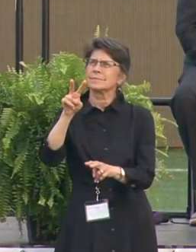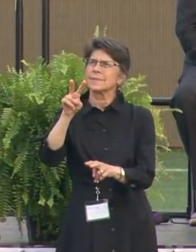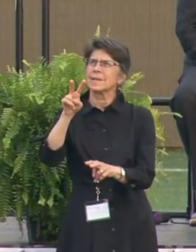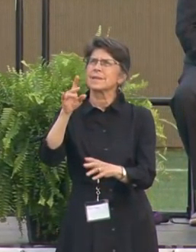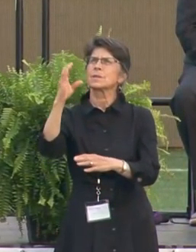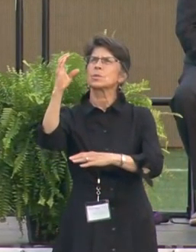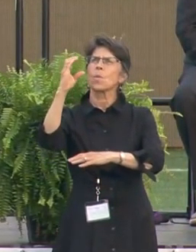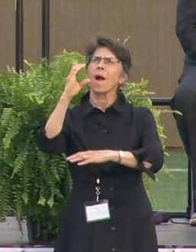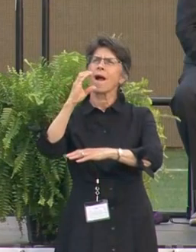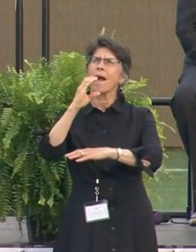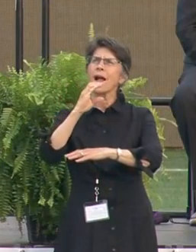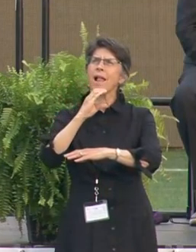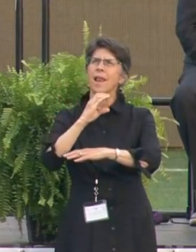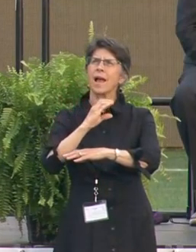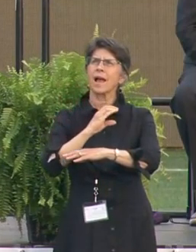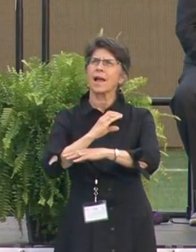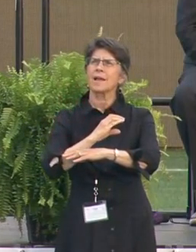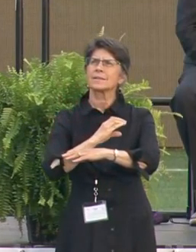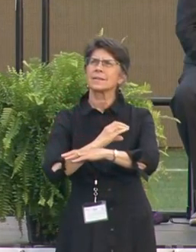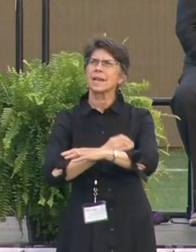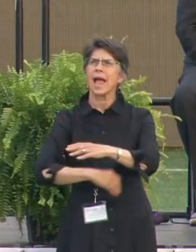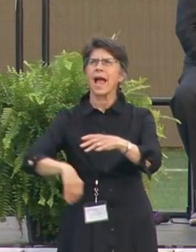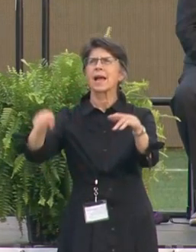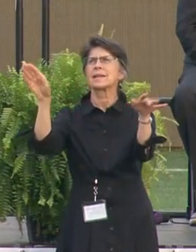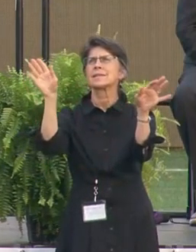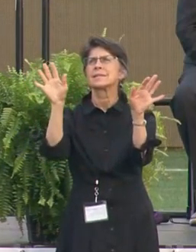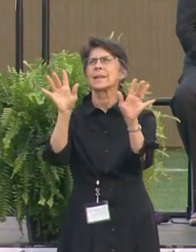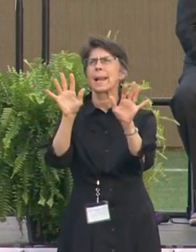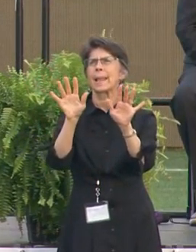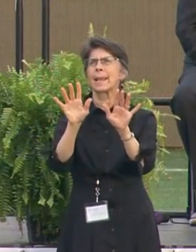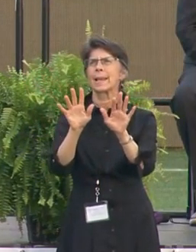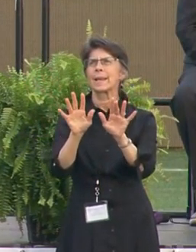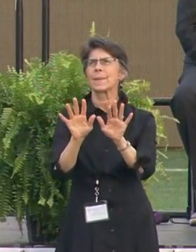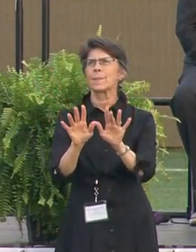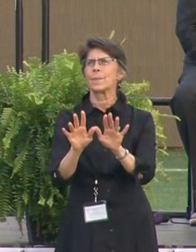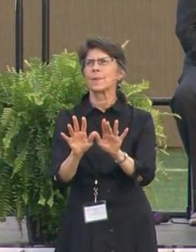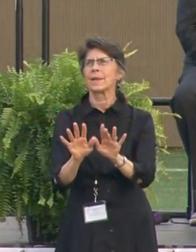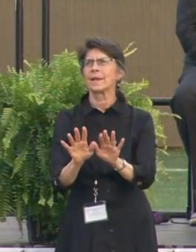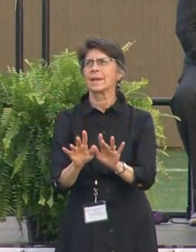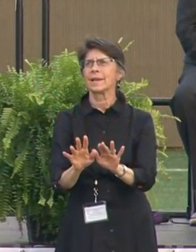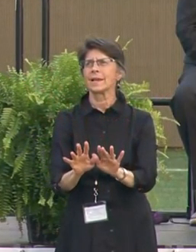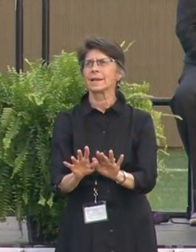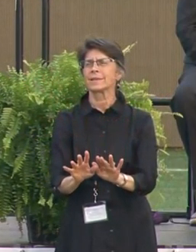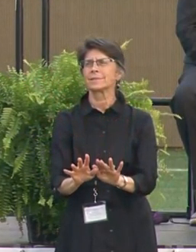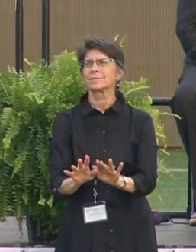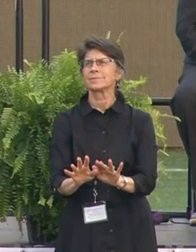hailed at the twilight's last gleam?